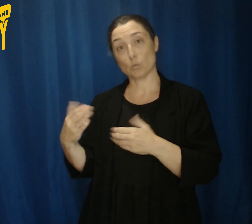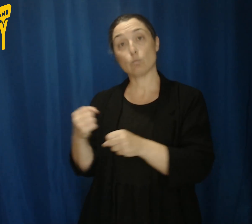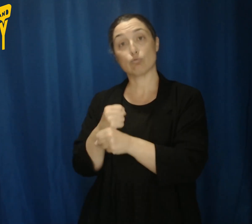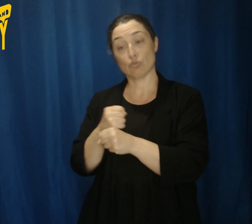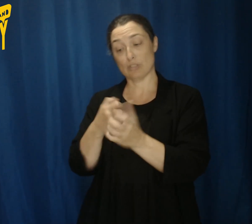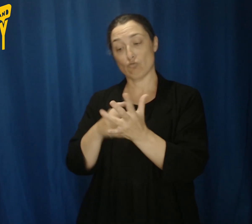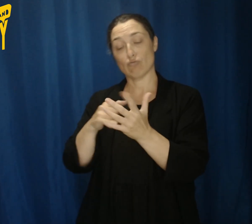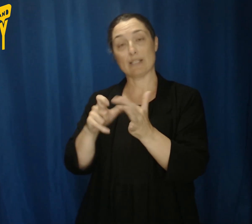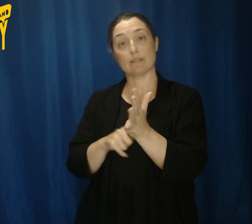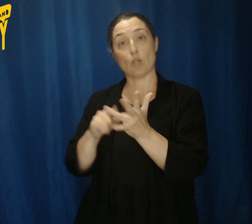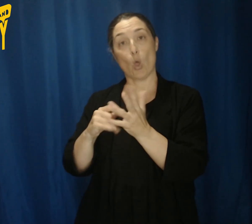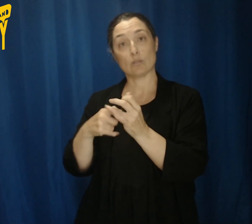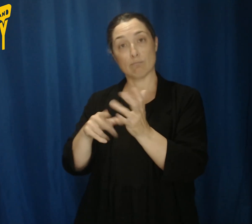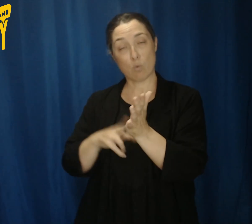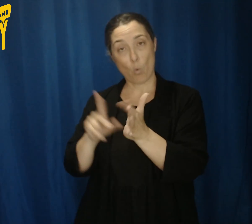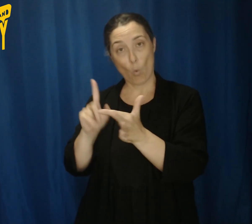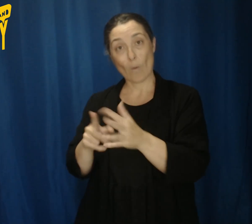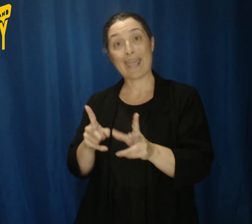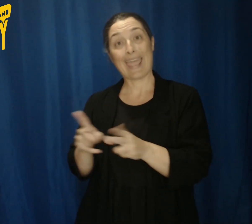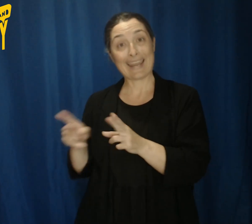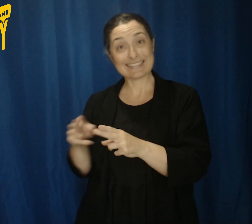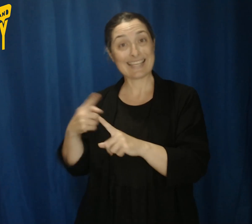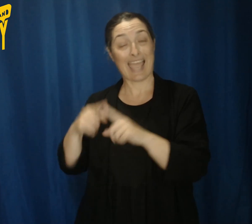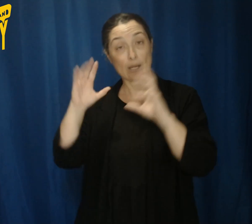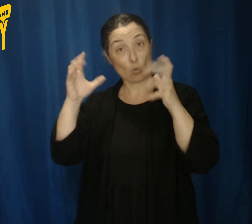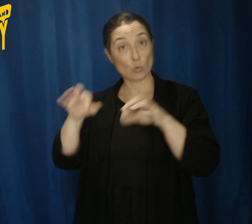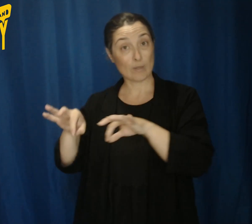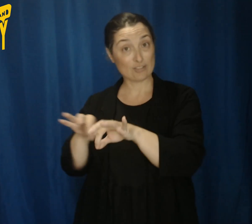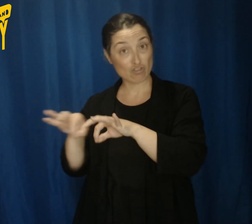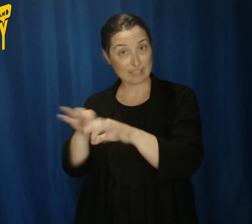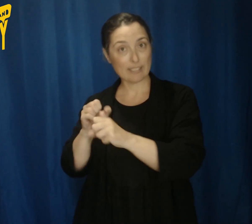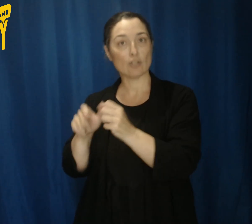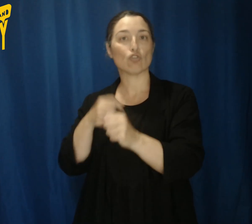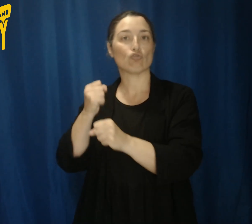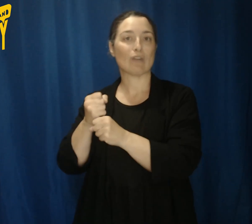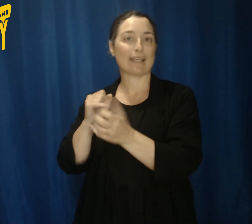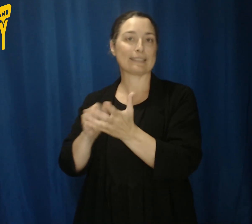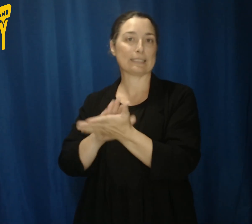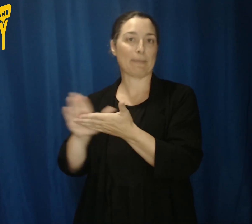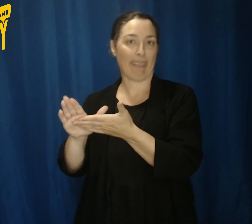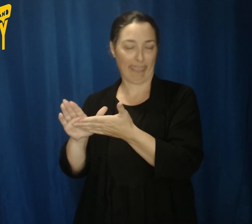Osborne and editor and audio engineer Greg Smith. Until next time.